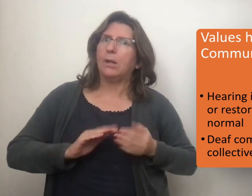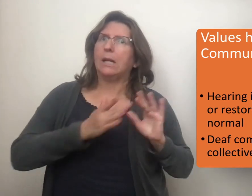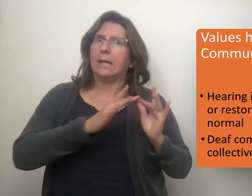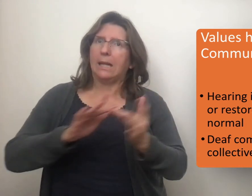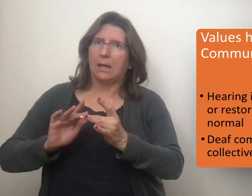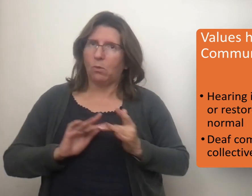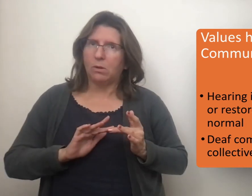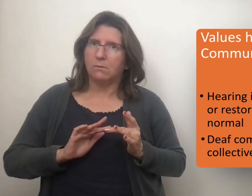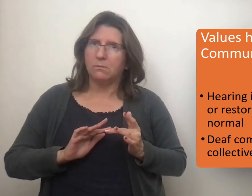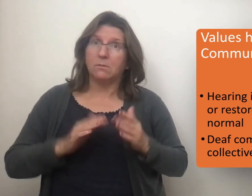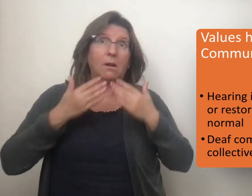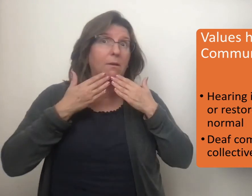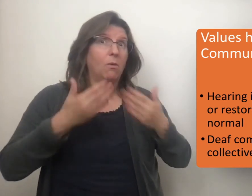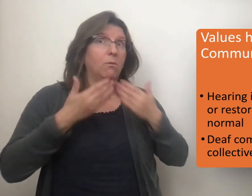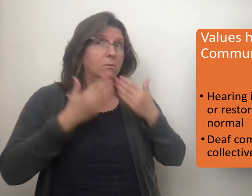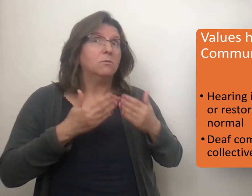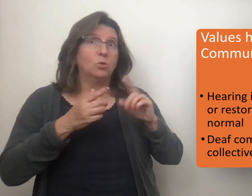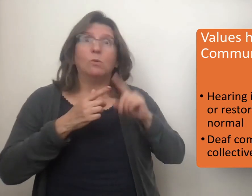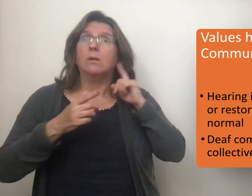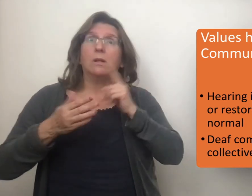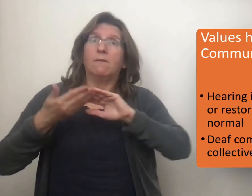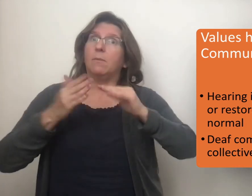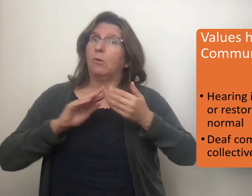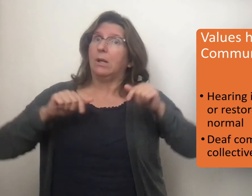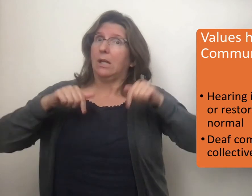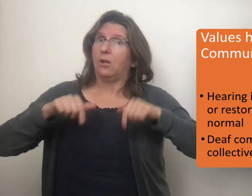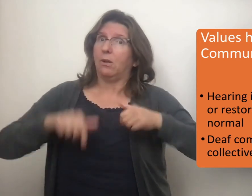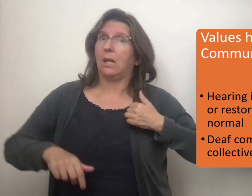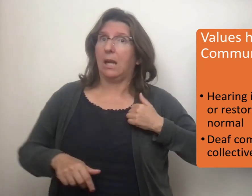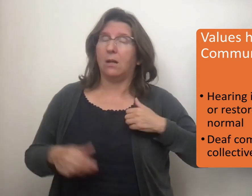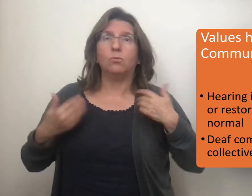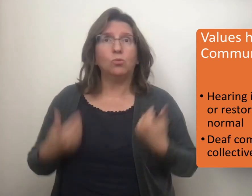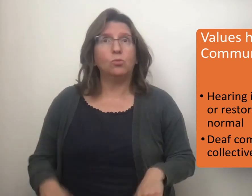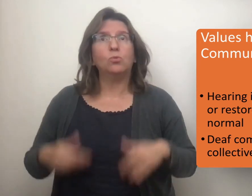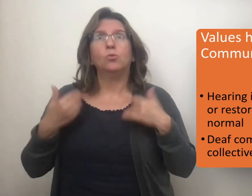people. I owe a great deal to the deaf community in Canada.